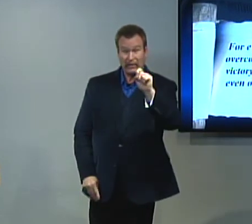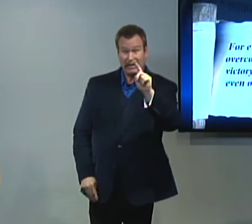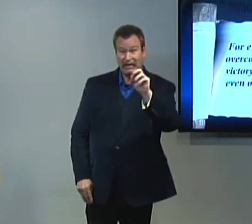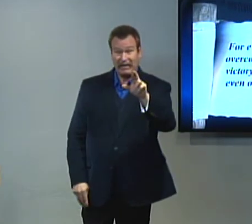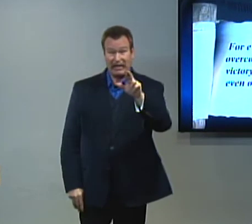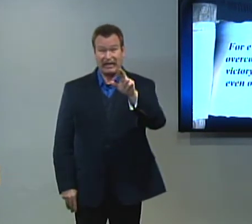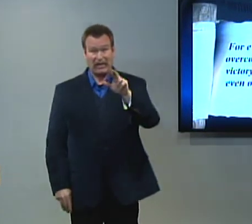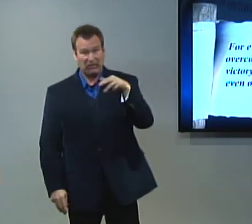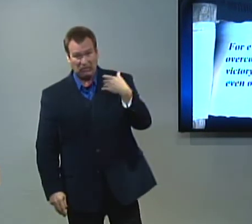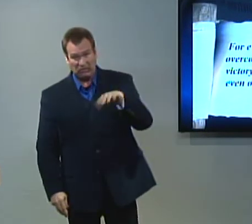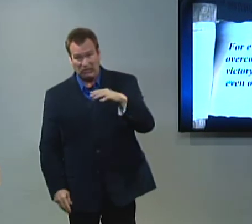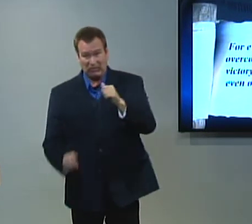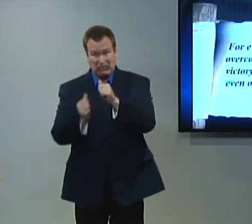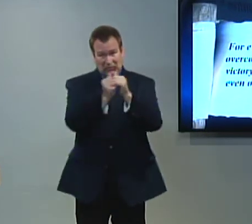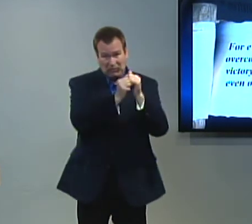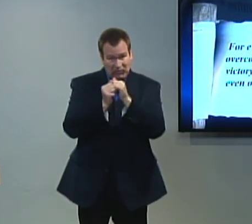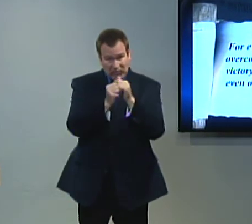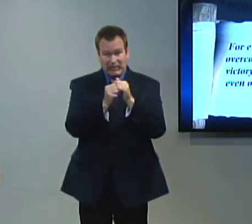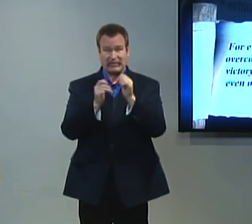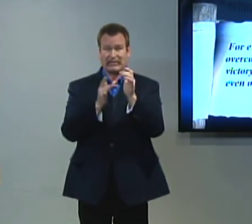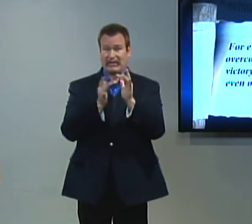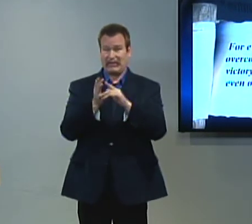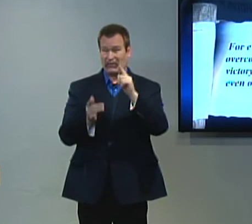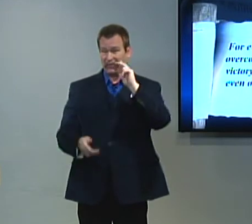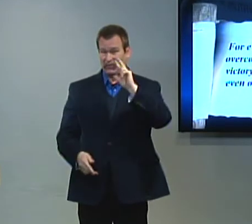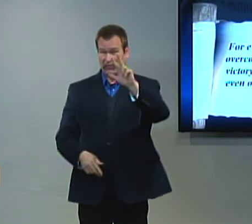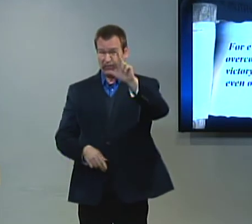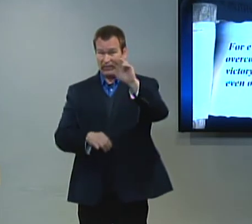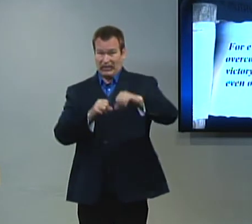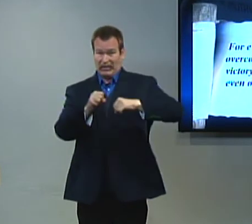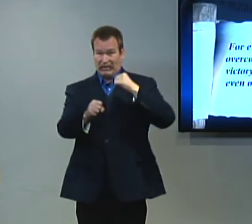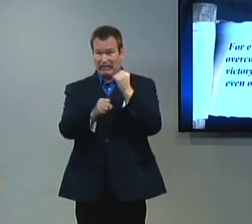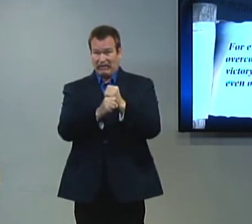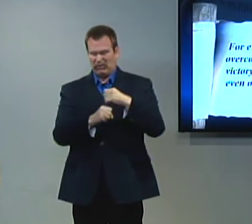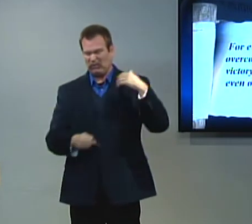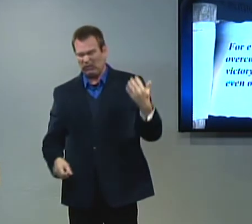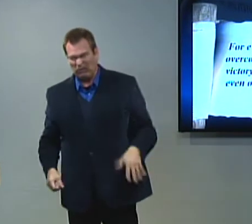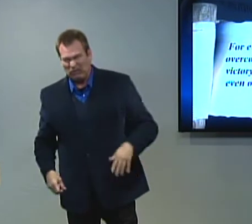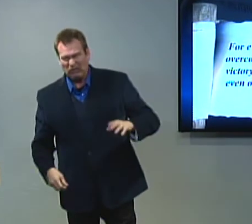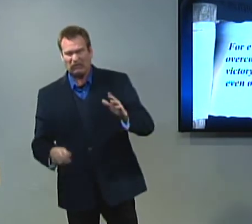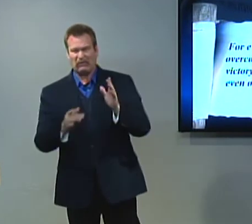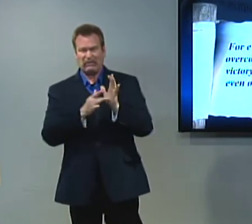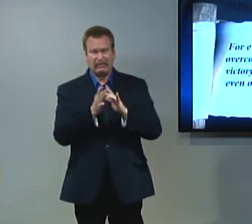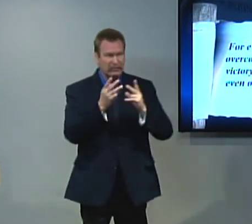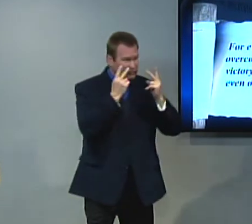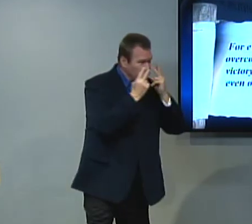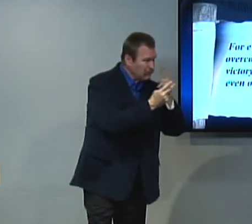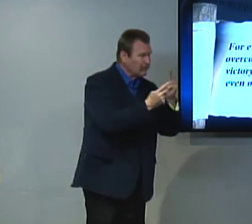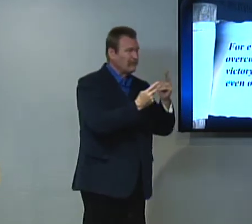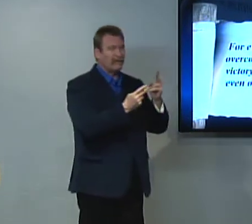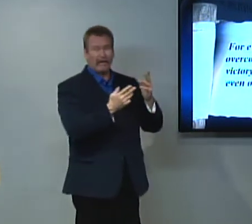story. Peter. He had been with Jesus Christ for 3 years. He was in Jesus' inner